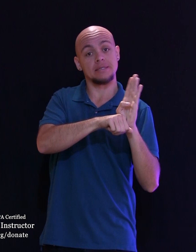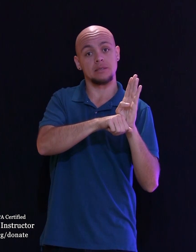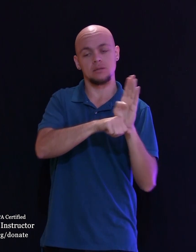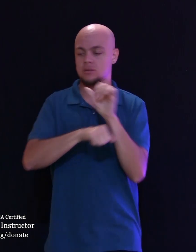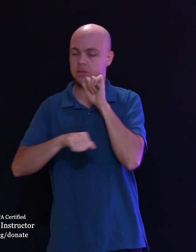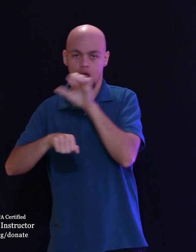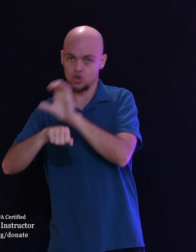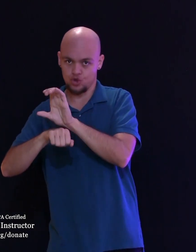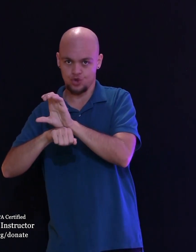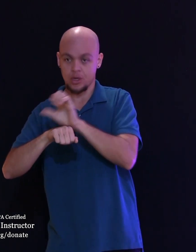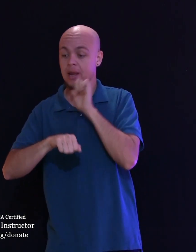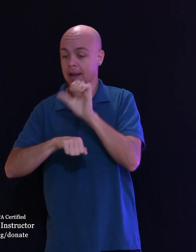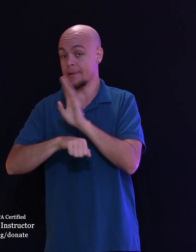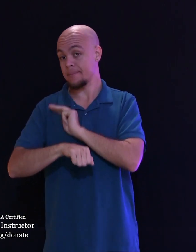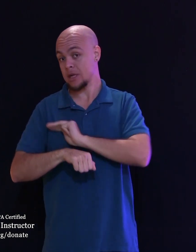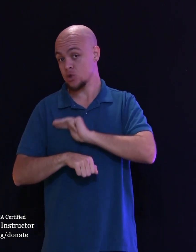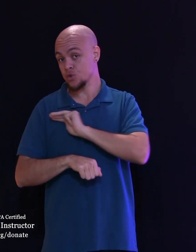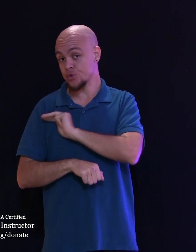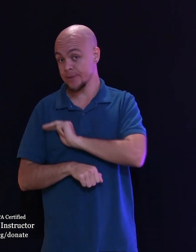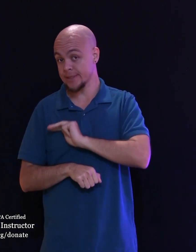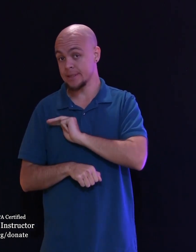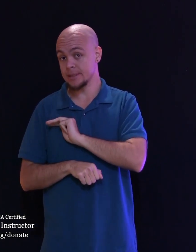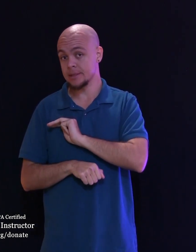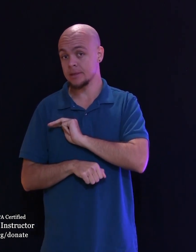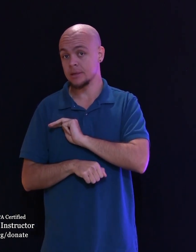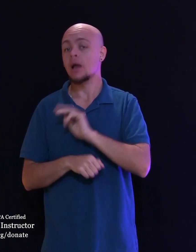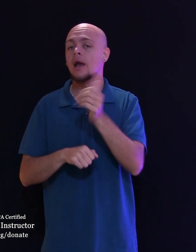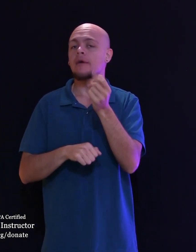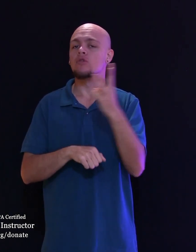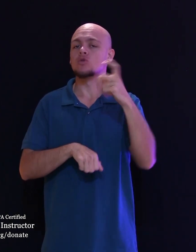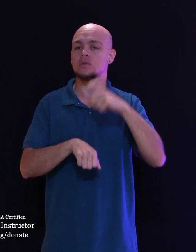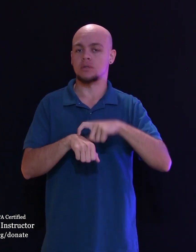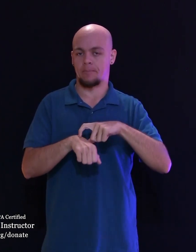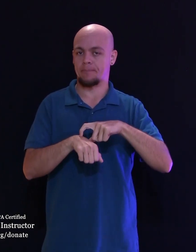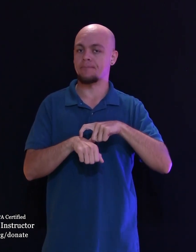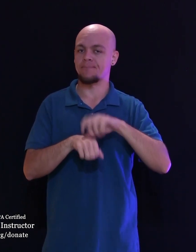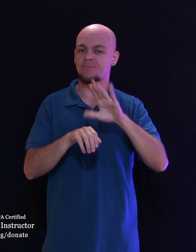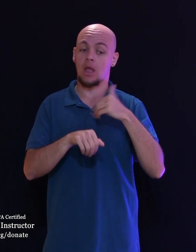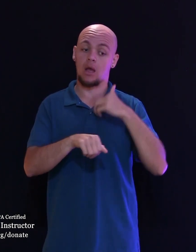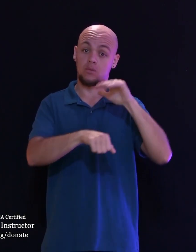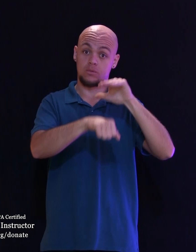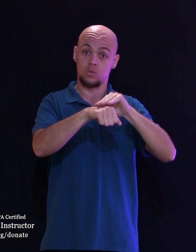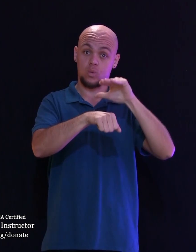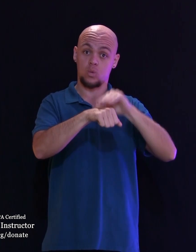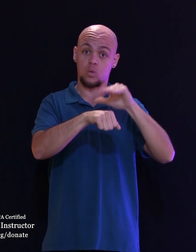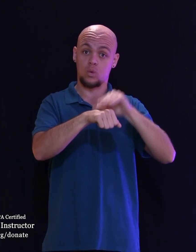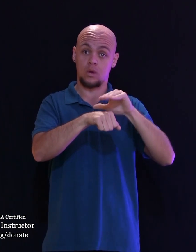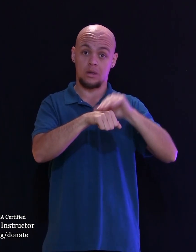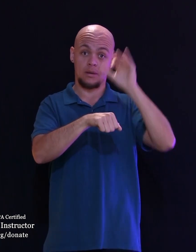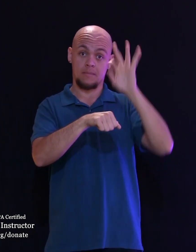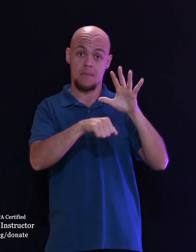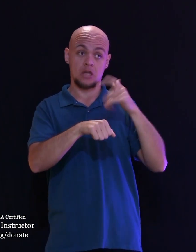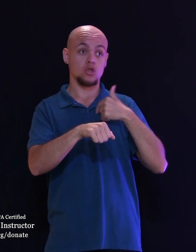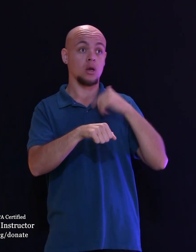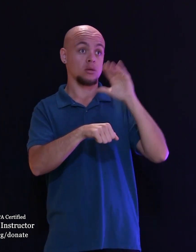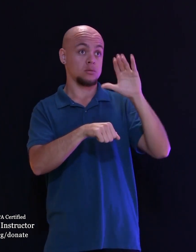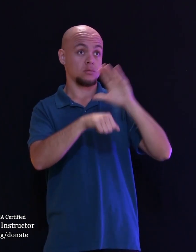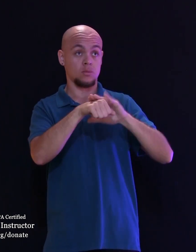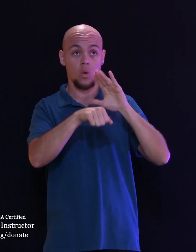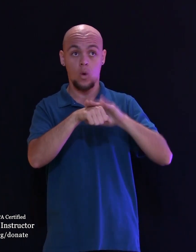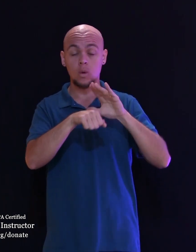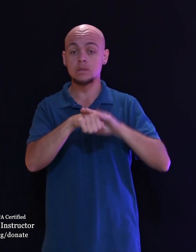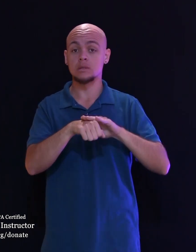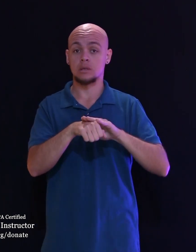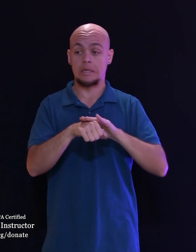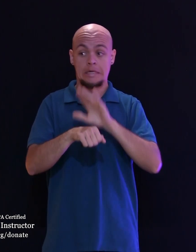a church, not a ministry, and several times I've had to warn some of the pastors that I've worked with